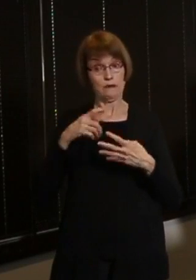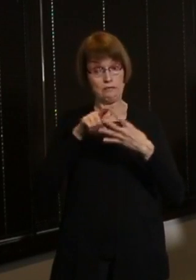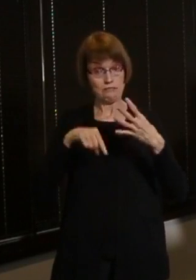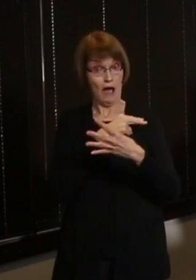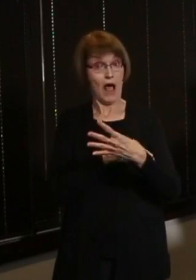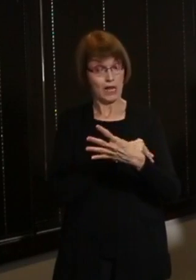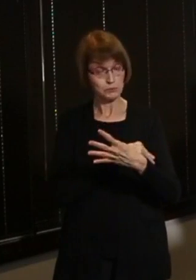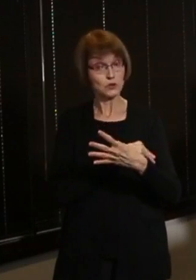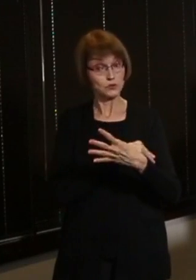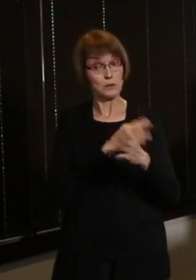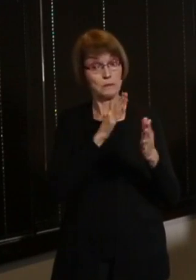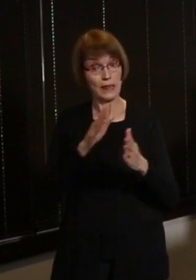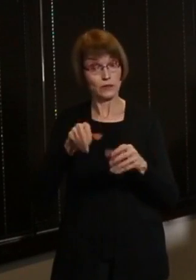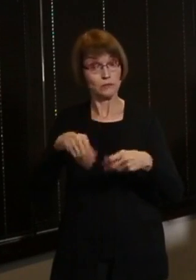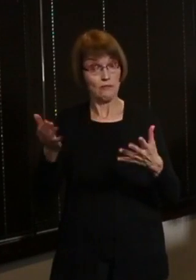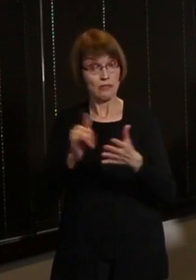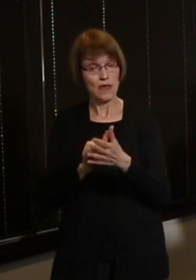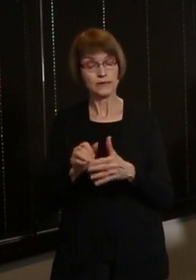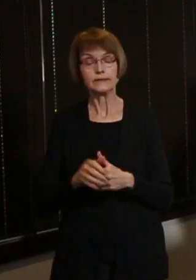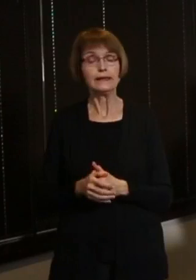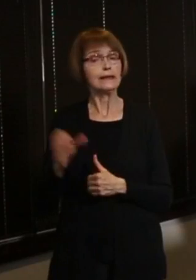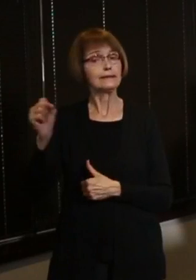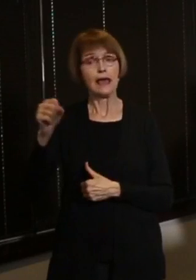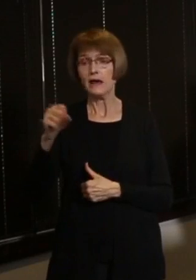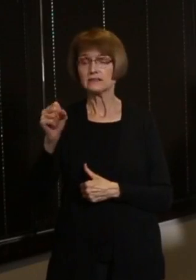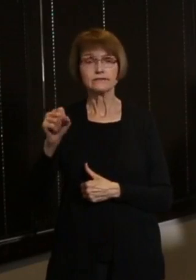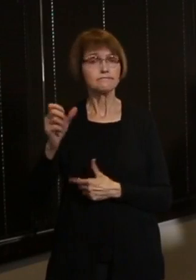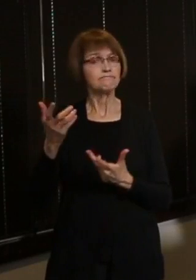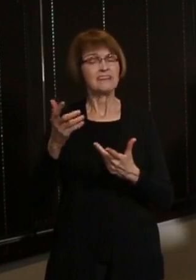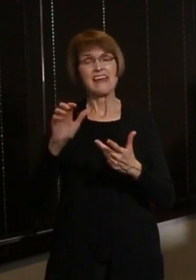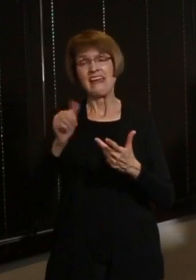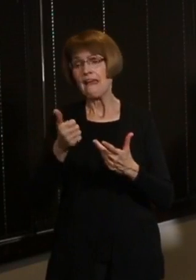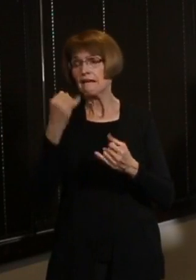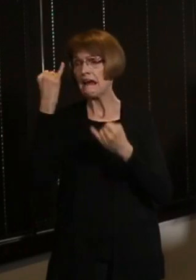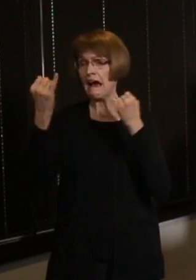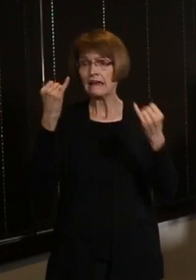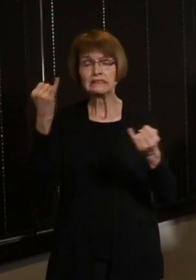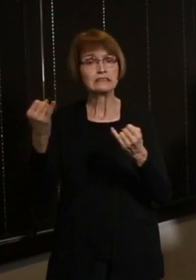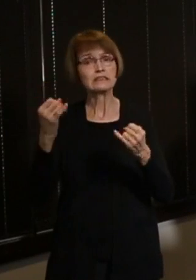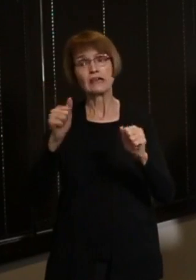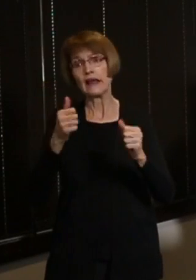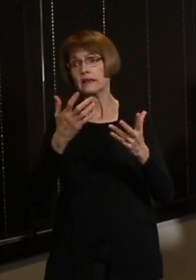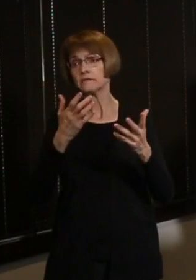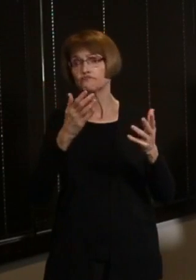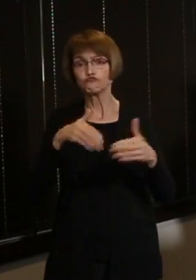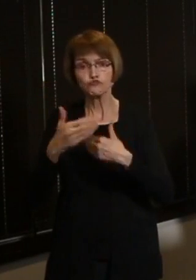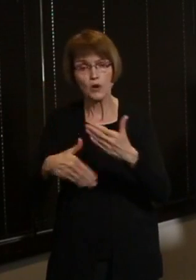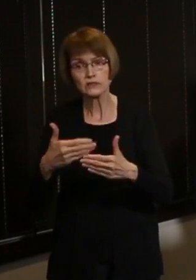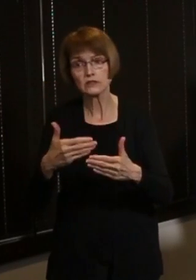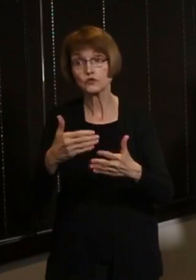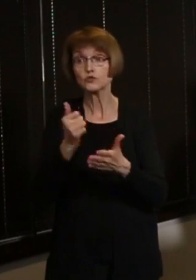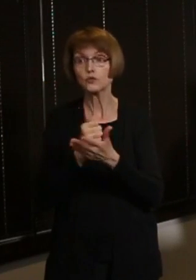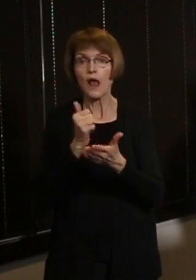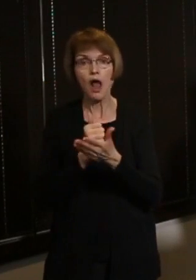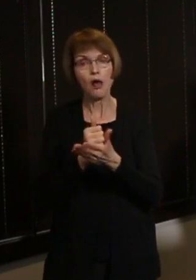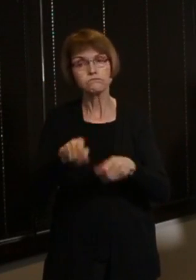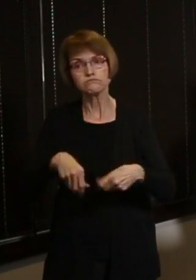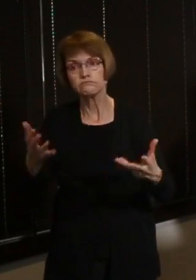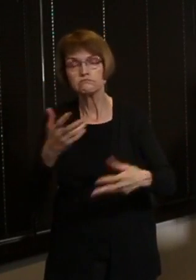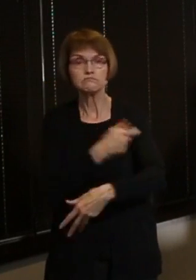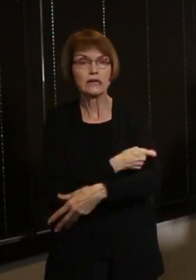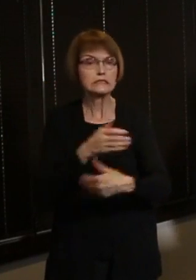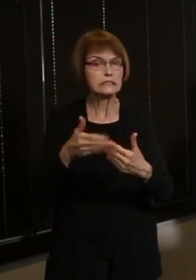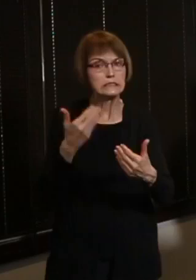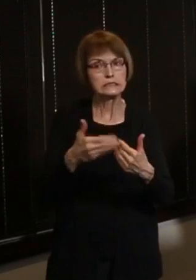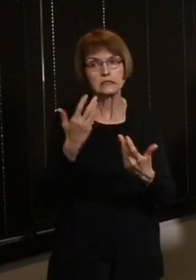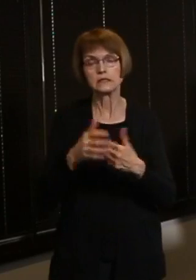I do think anything that you can do to make vaccination easier is going to improve your vaccination rate. So whether that